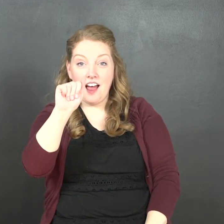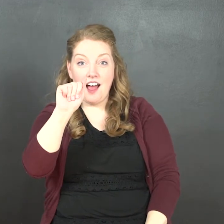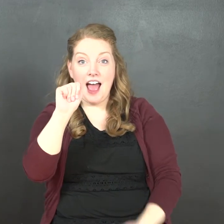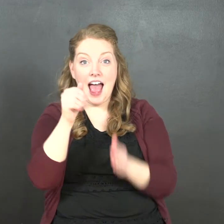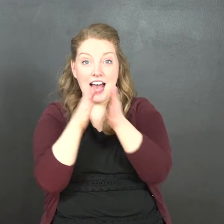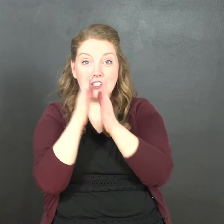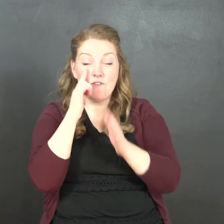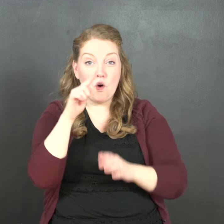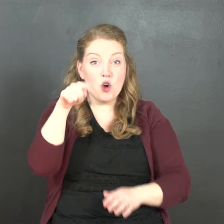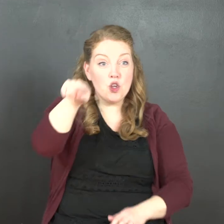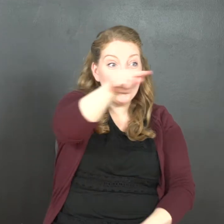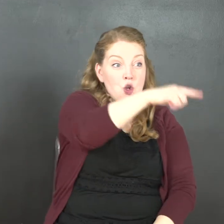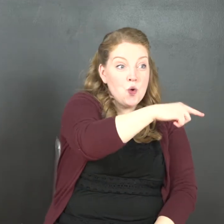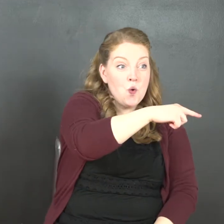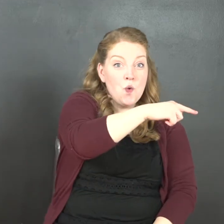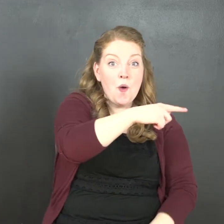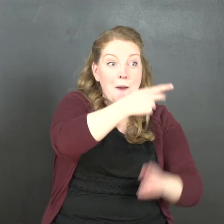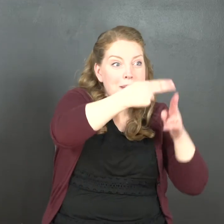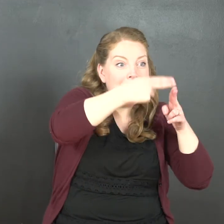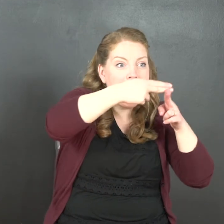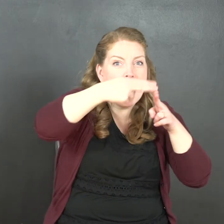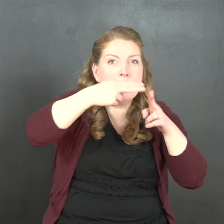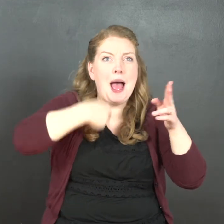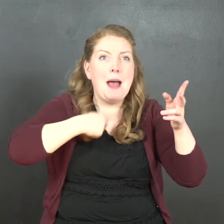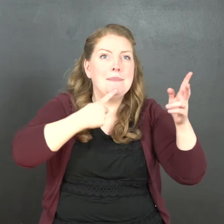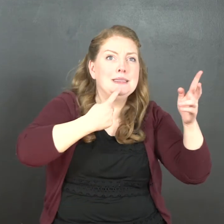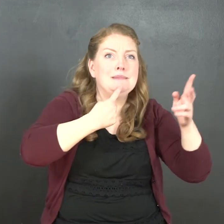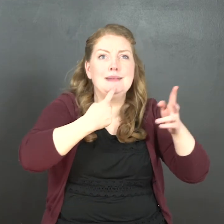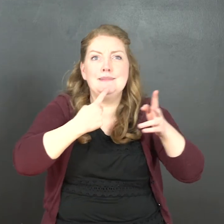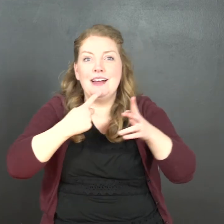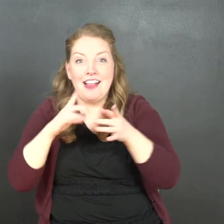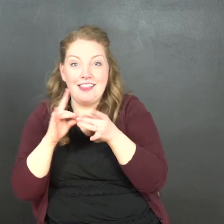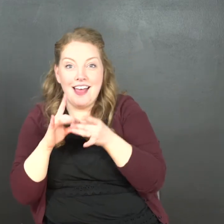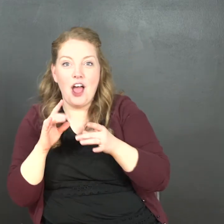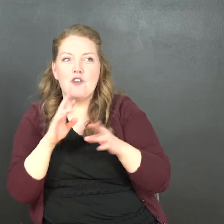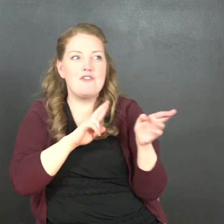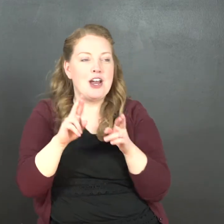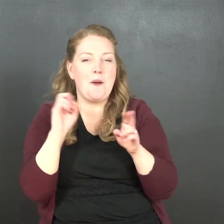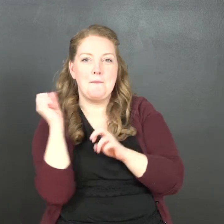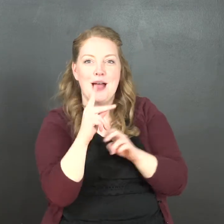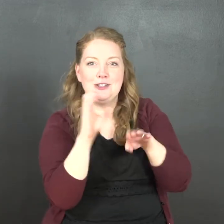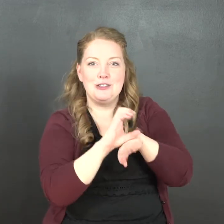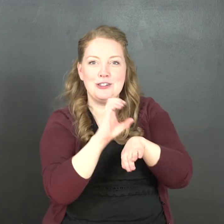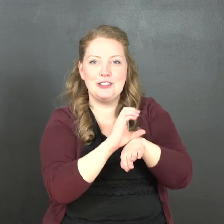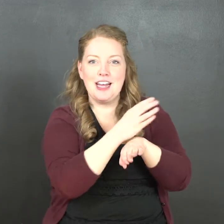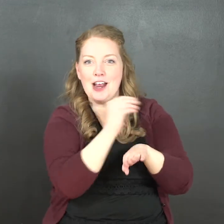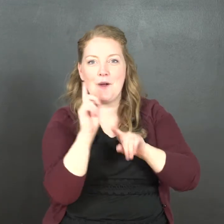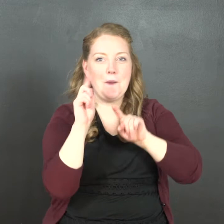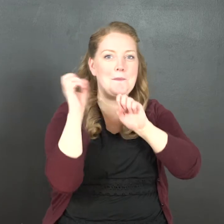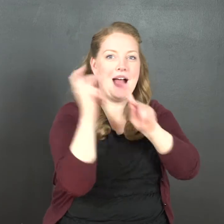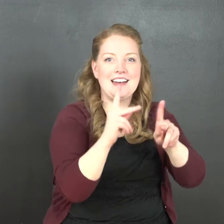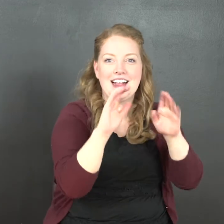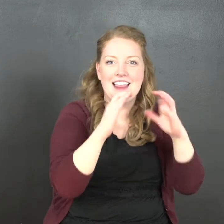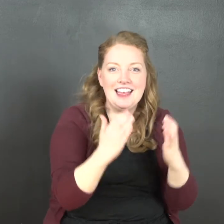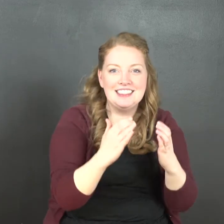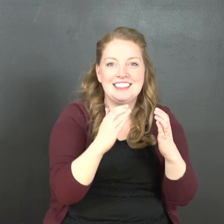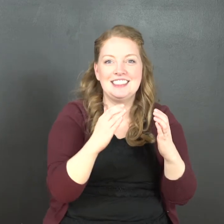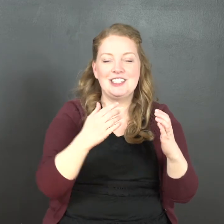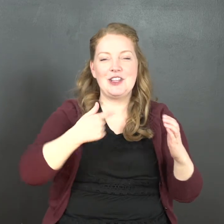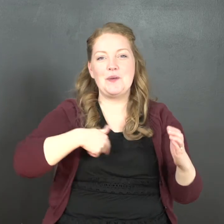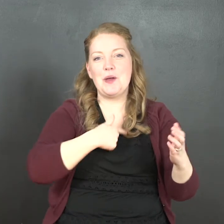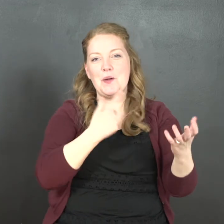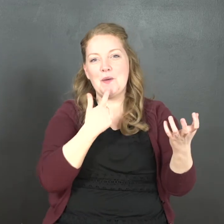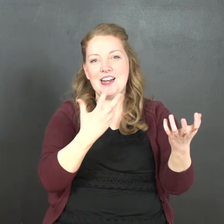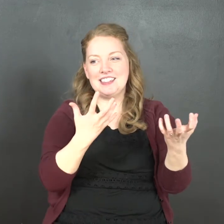many of you by name every week. She is ready to go back to church, ready to go to class, as we all are. And we just wanted to say